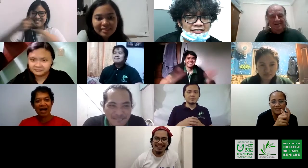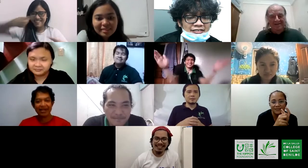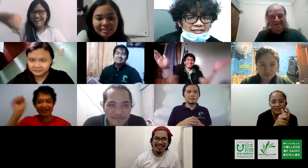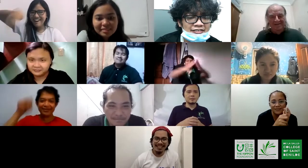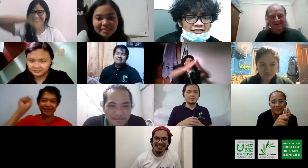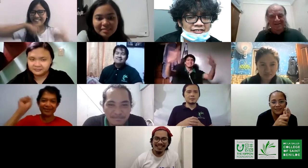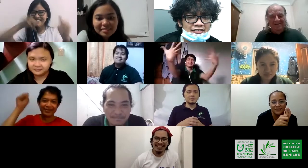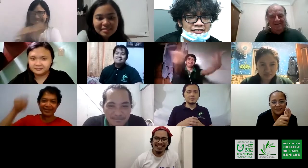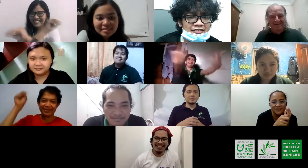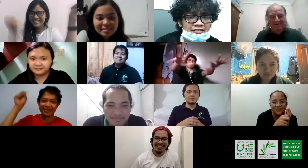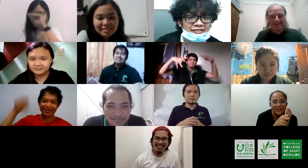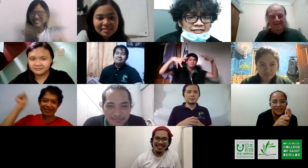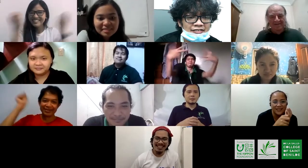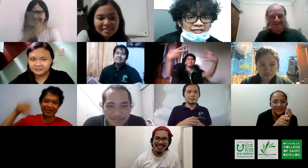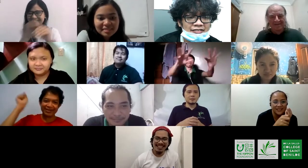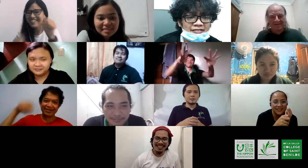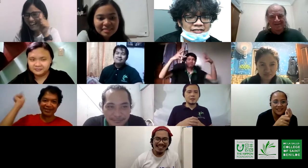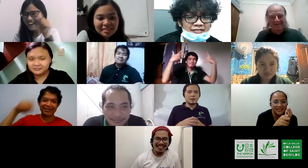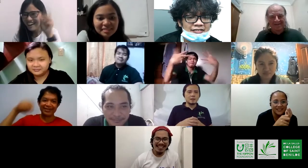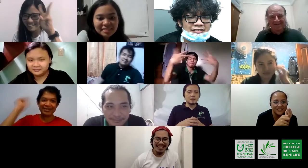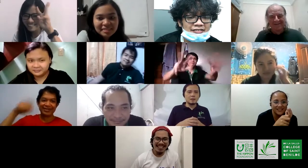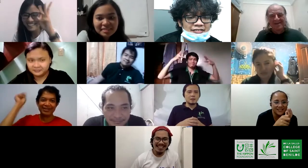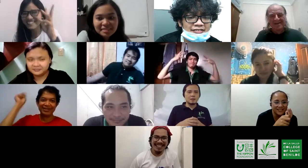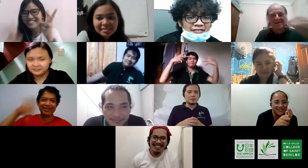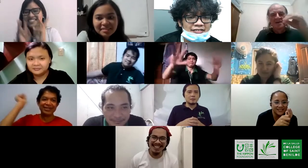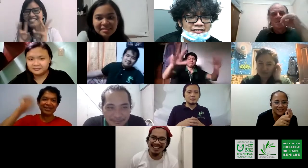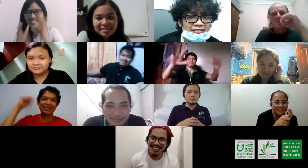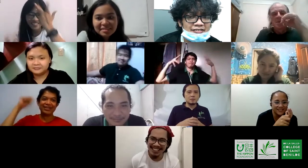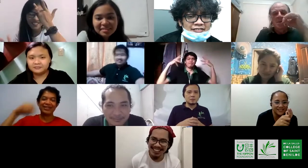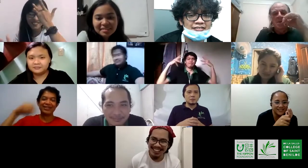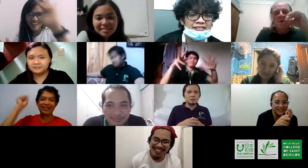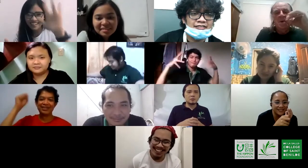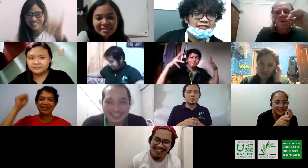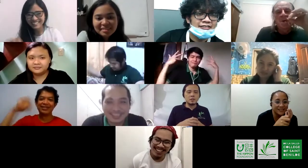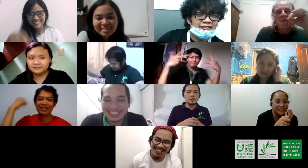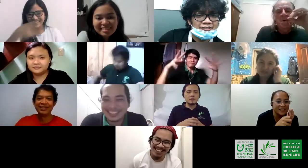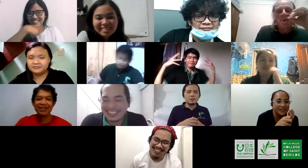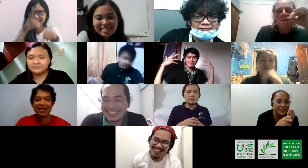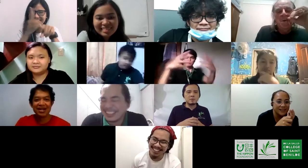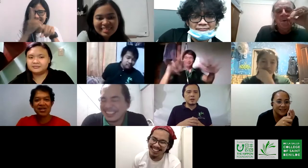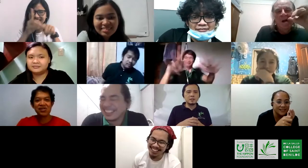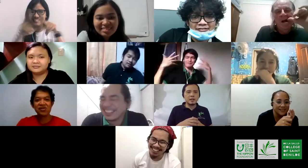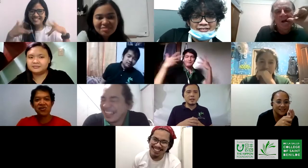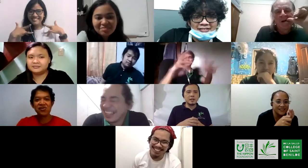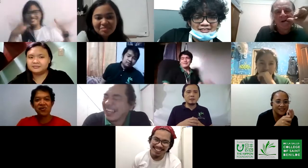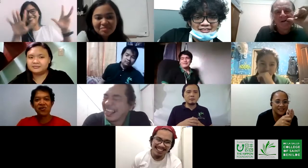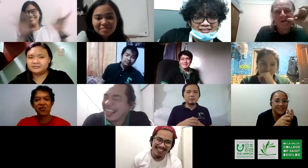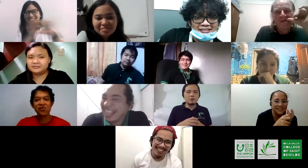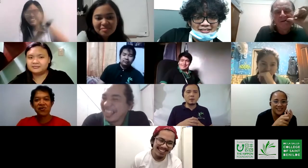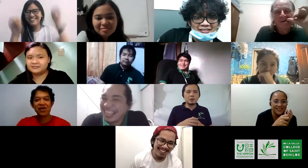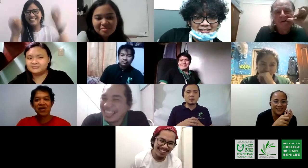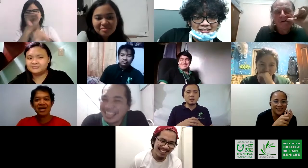So yeah, some are easy, but most of it hard. So I was a little bit confused during that test. Yeah,